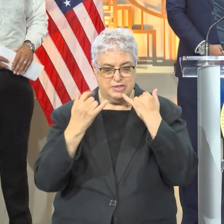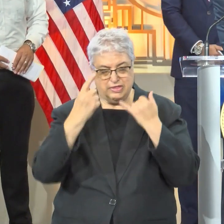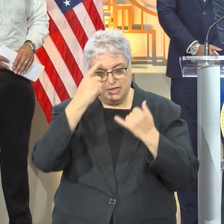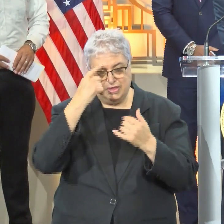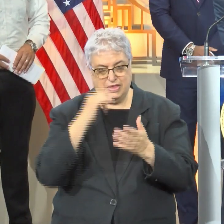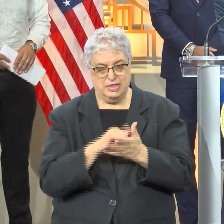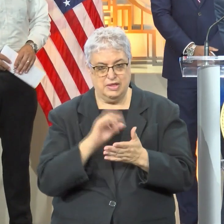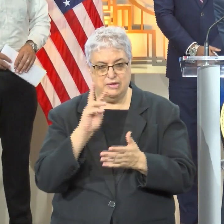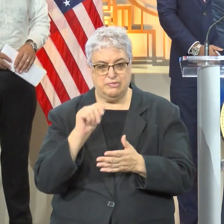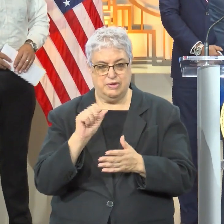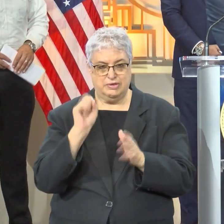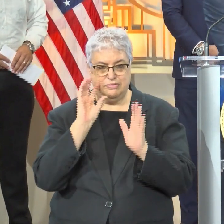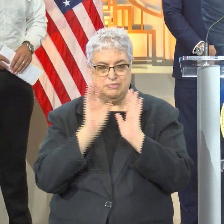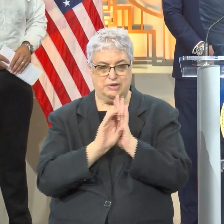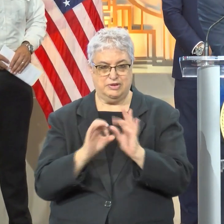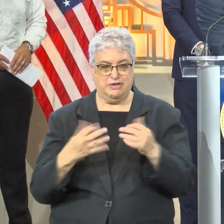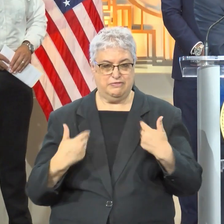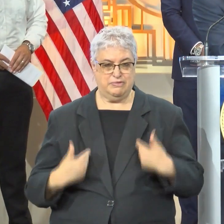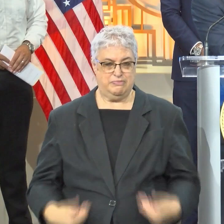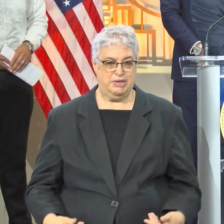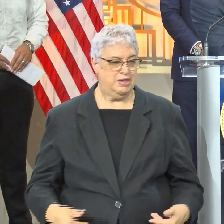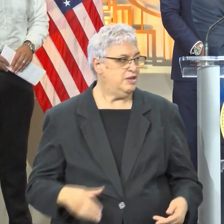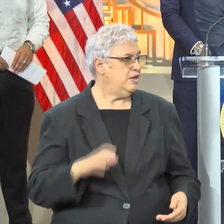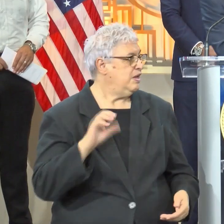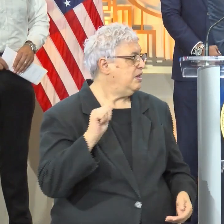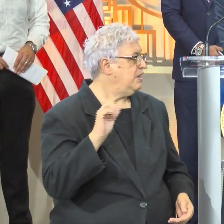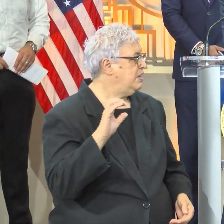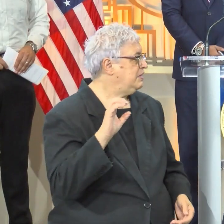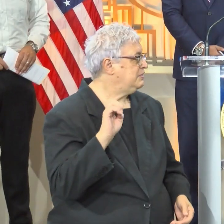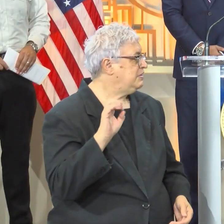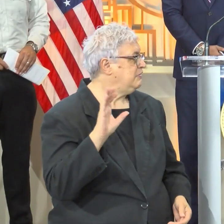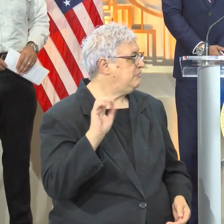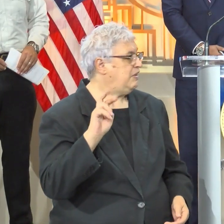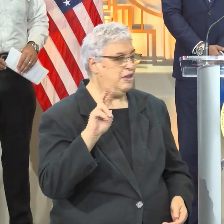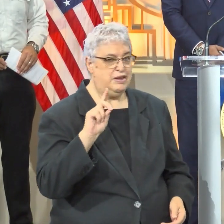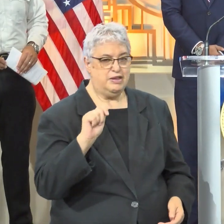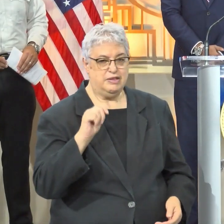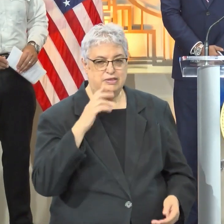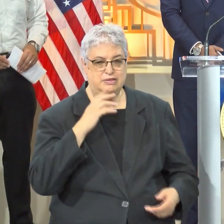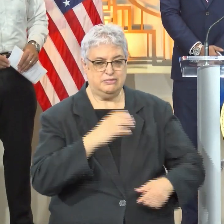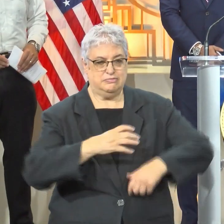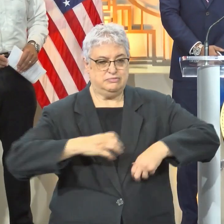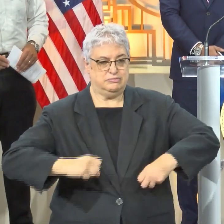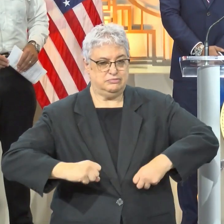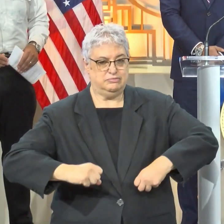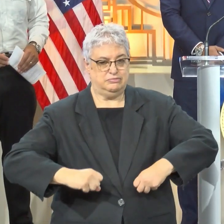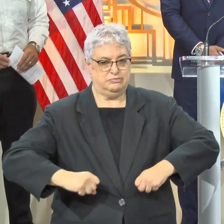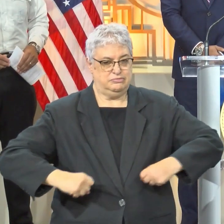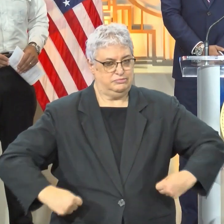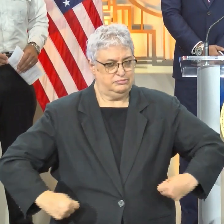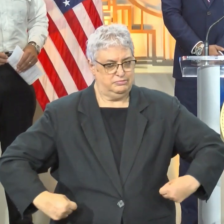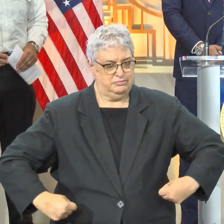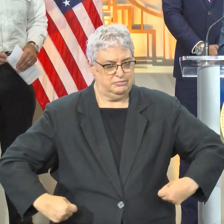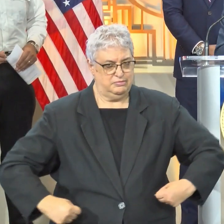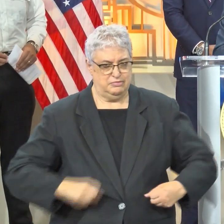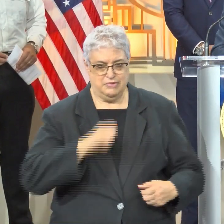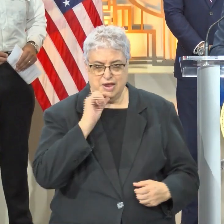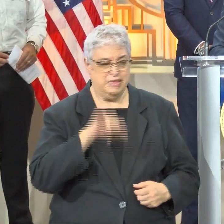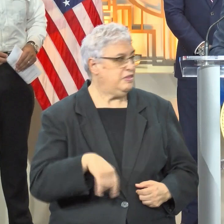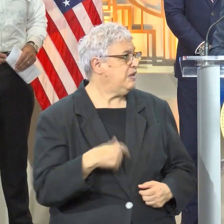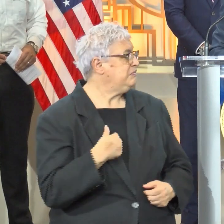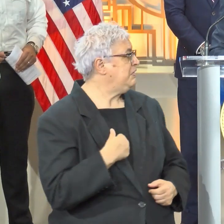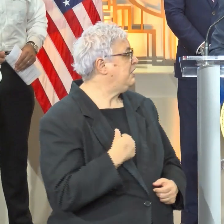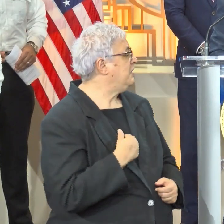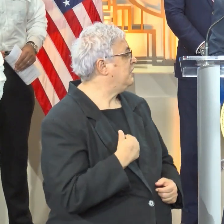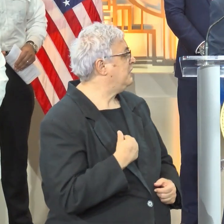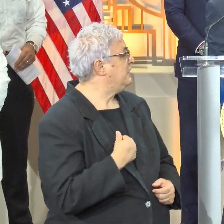this was a picture of me, Chief Acevedo. They saw the biceps. Let me assure you, this is not a picture of